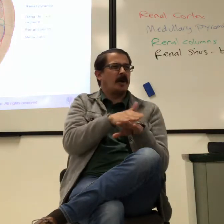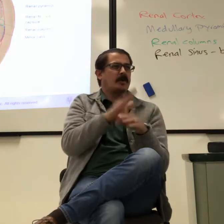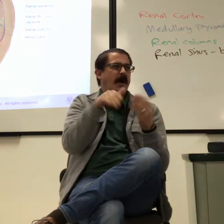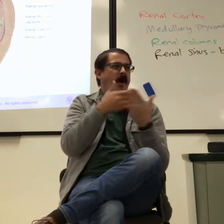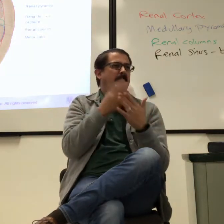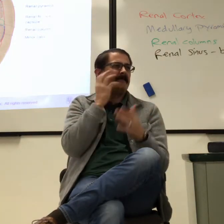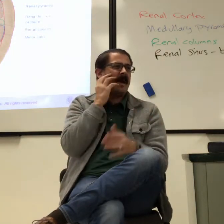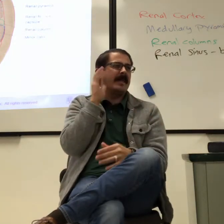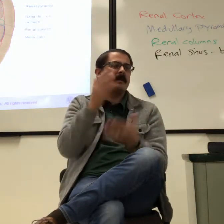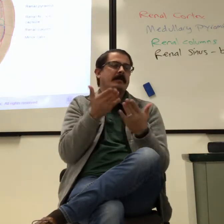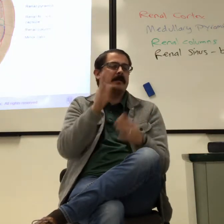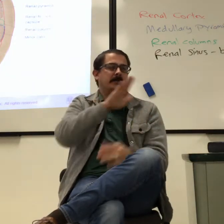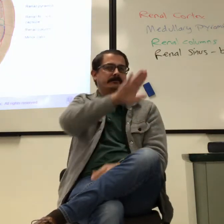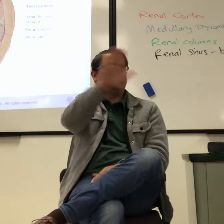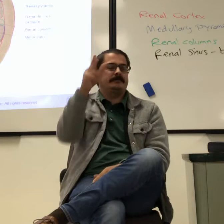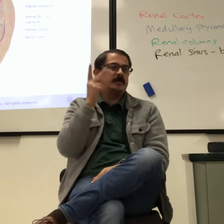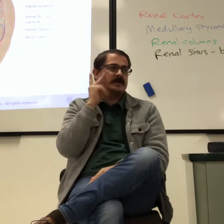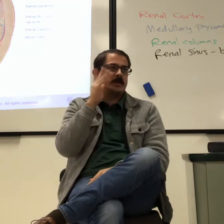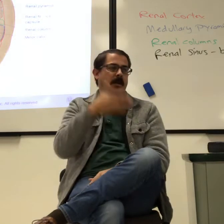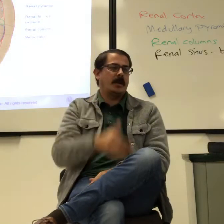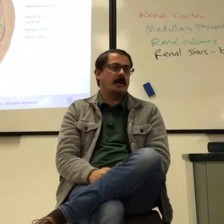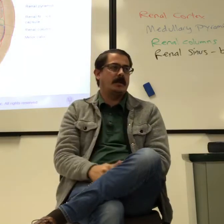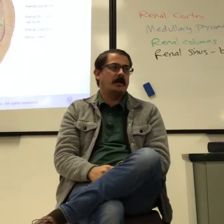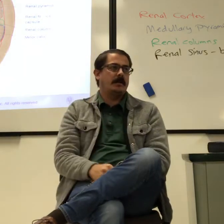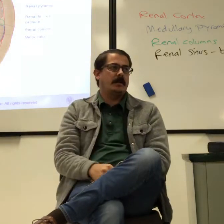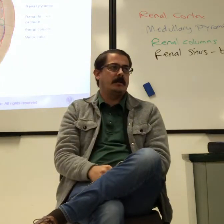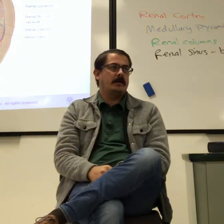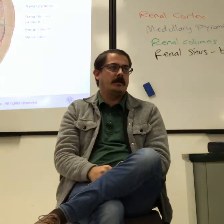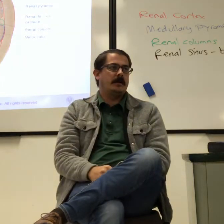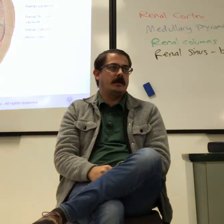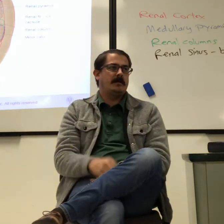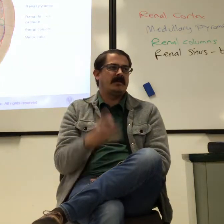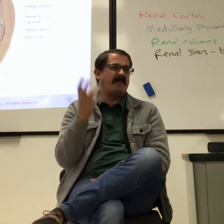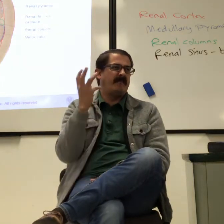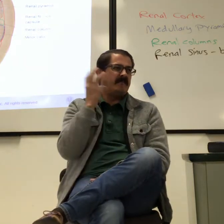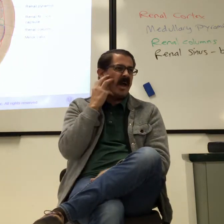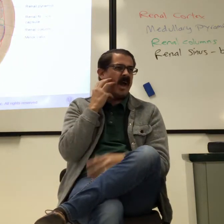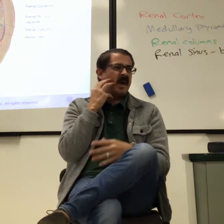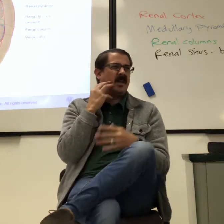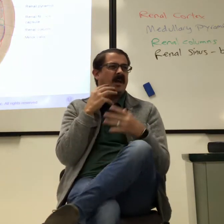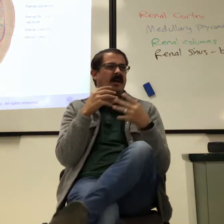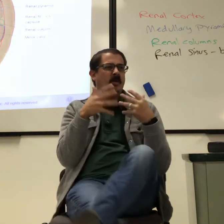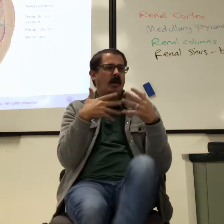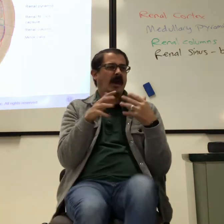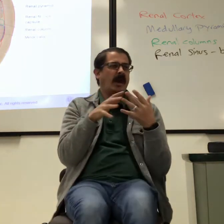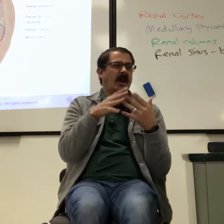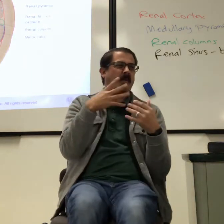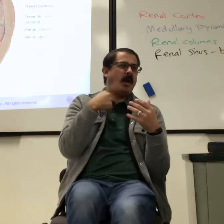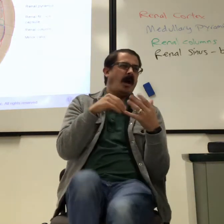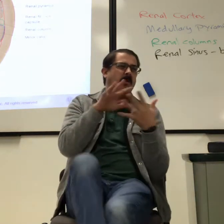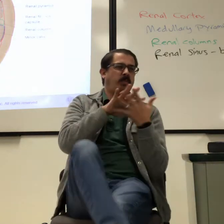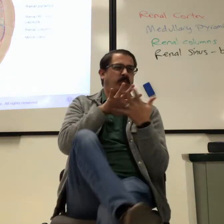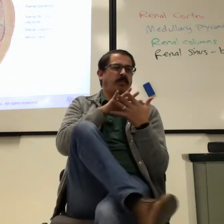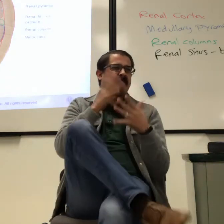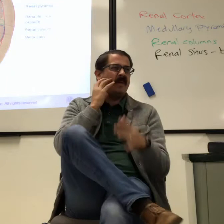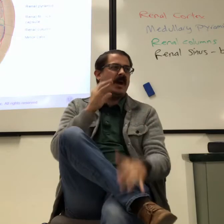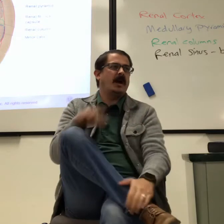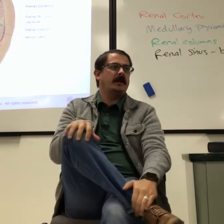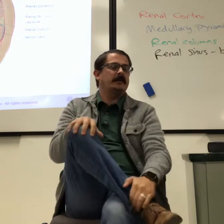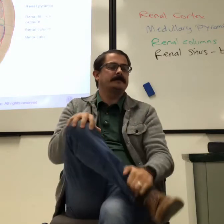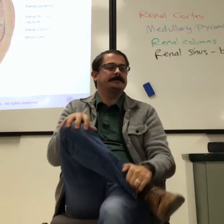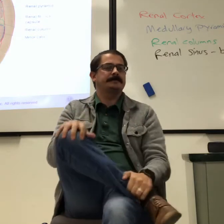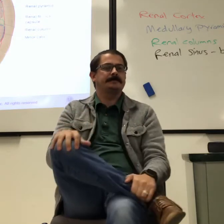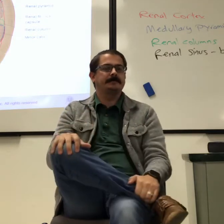That's probably what you'll see in your kidney, a bunch of fat. All right, so, you